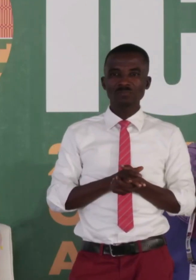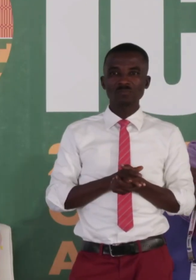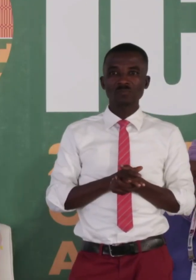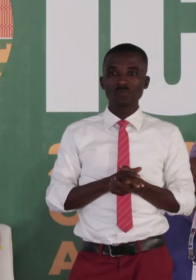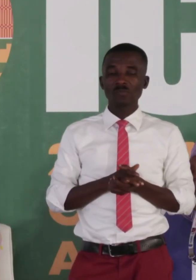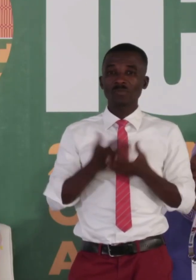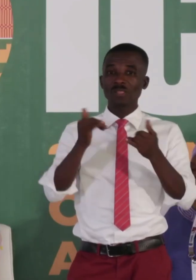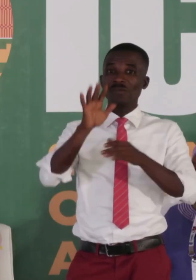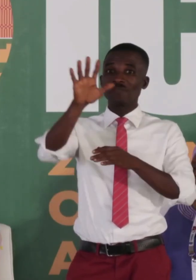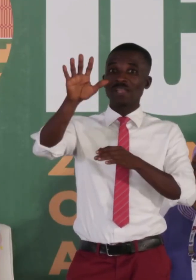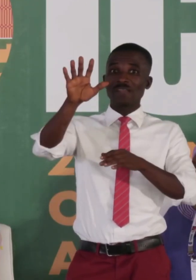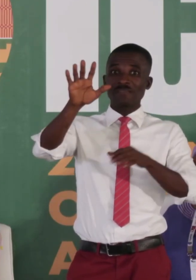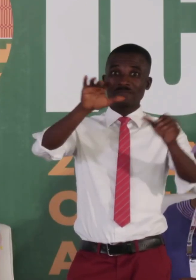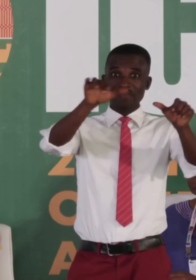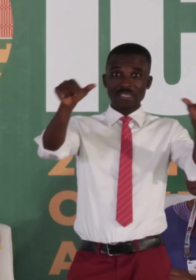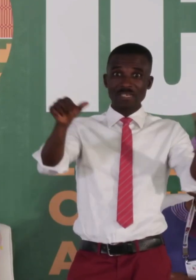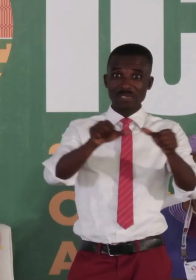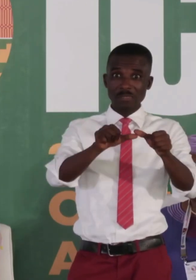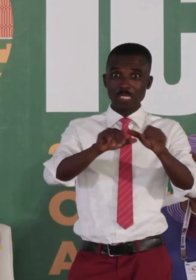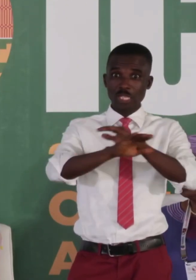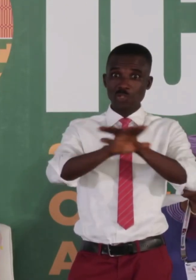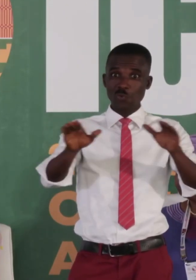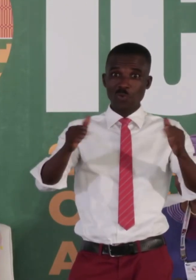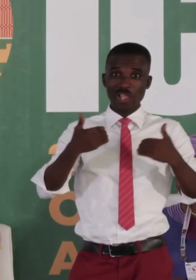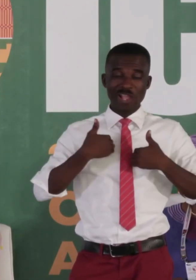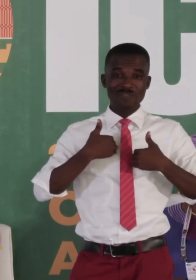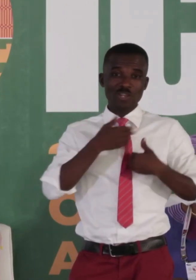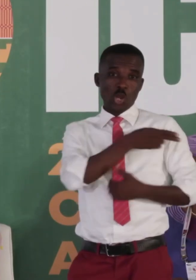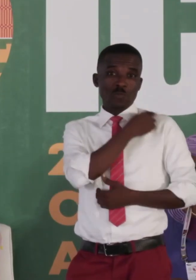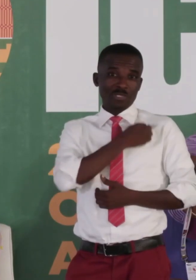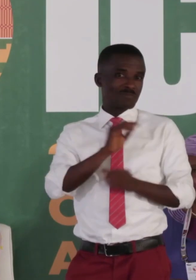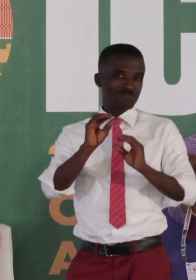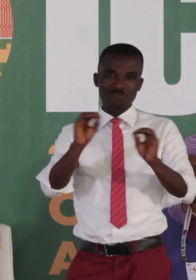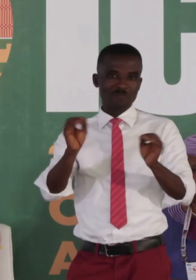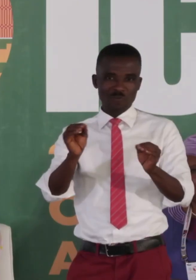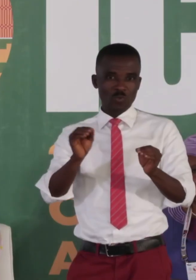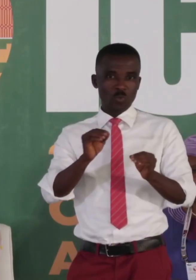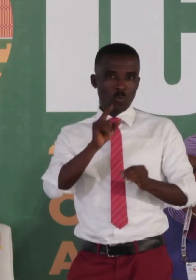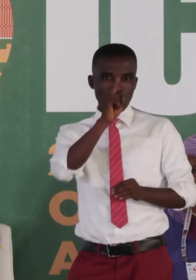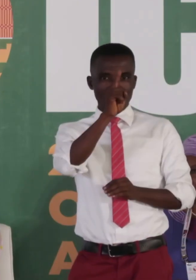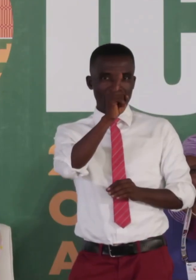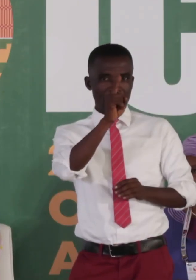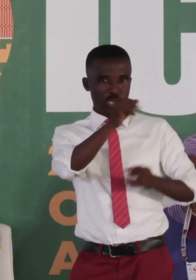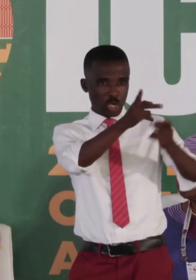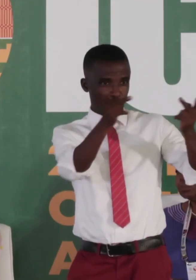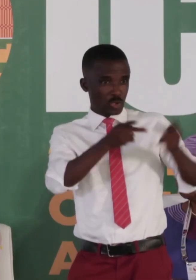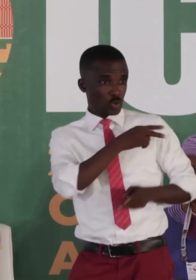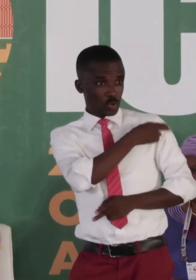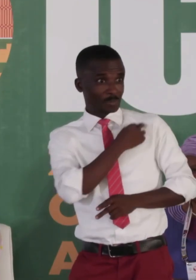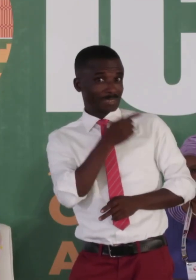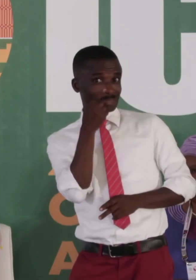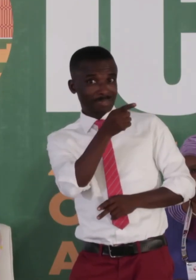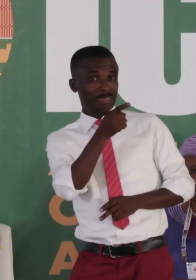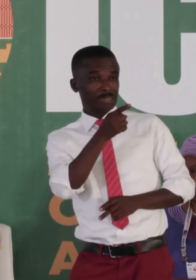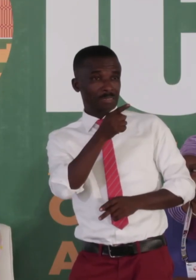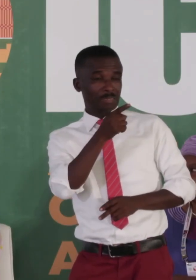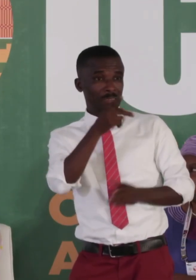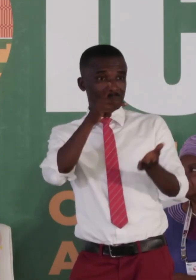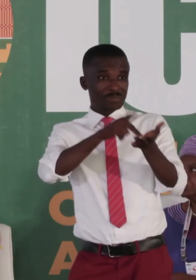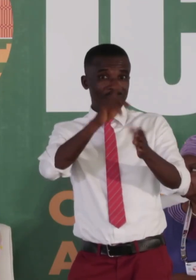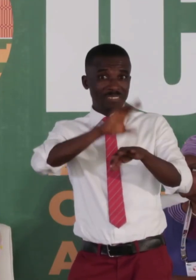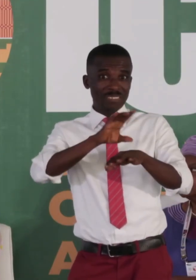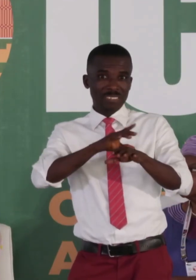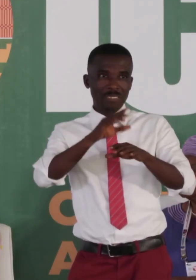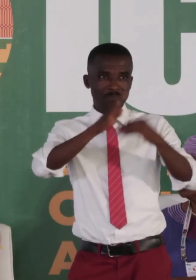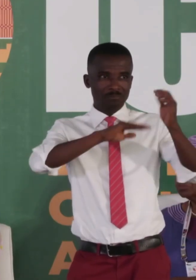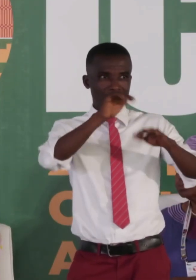These 5 districts do not have a district hospital. So the Bawku Hospital, which is built by the Presbyterian Church, serves